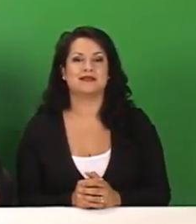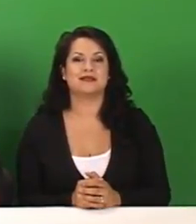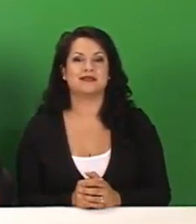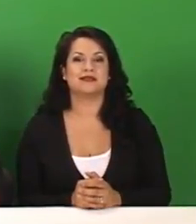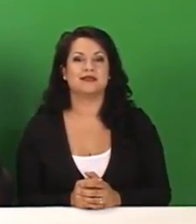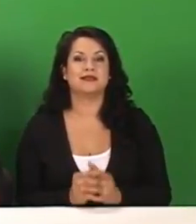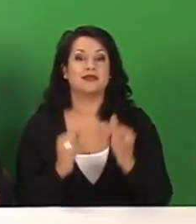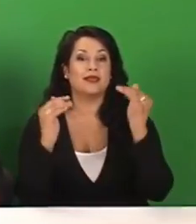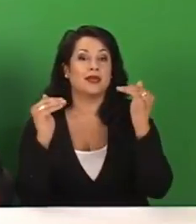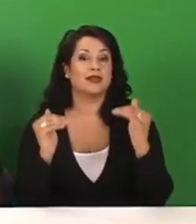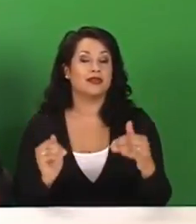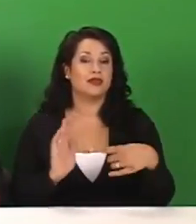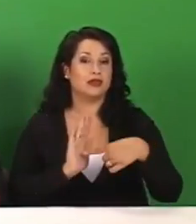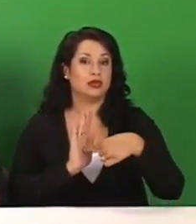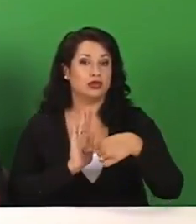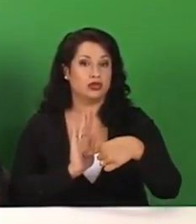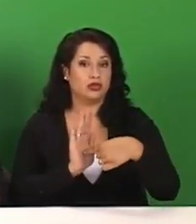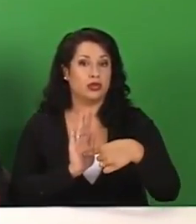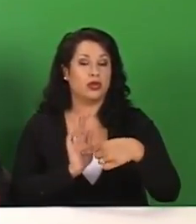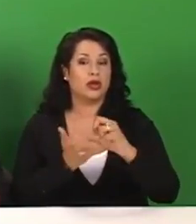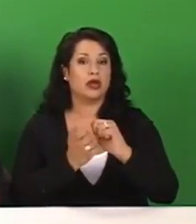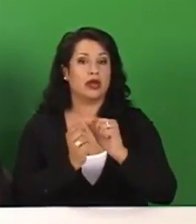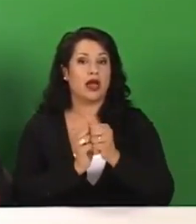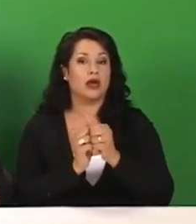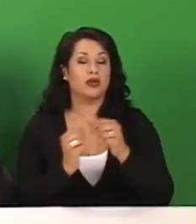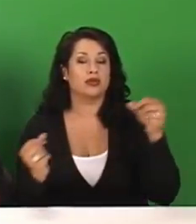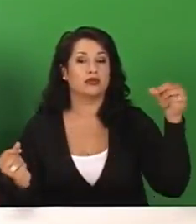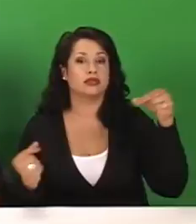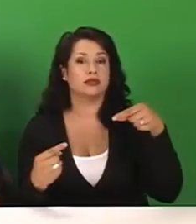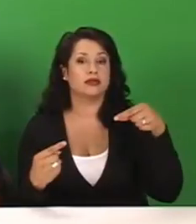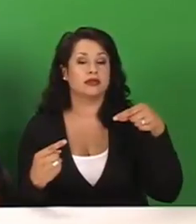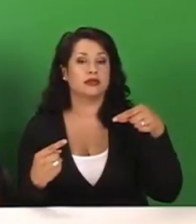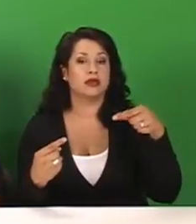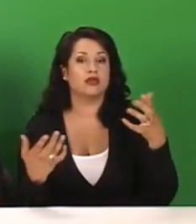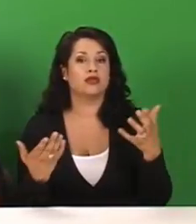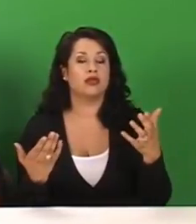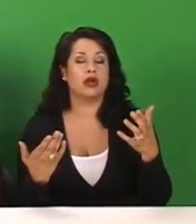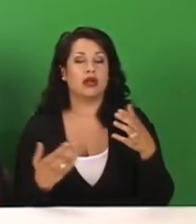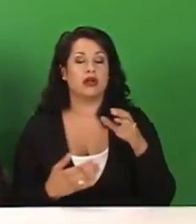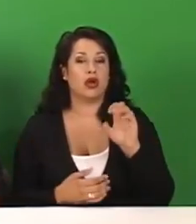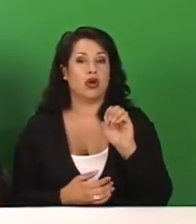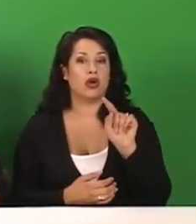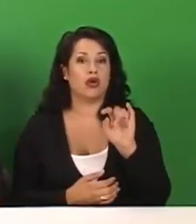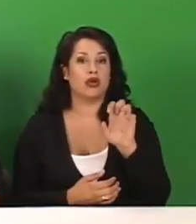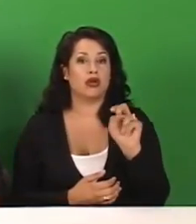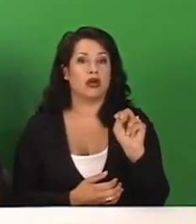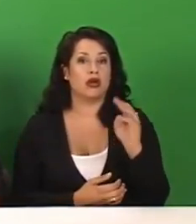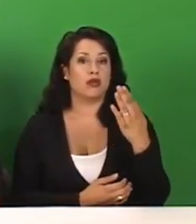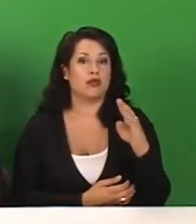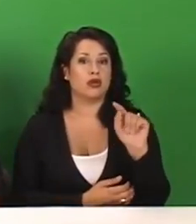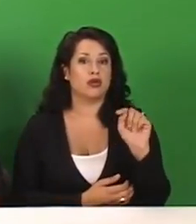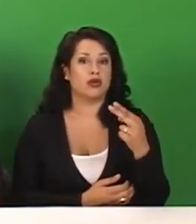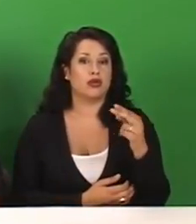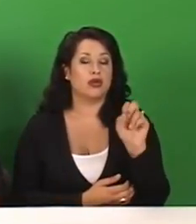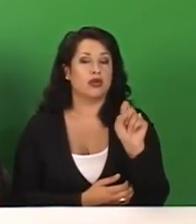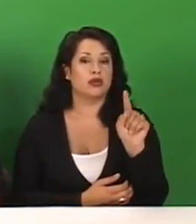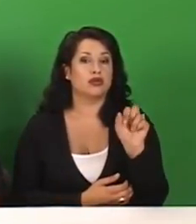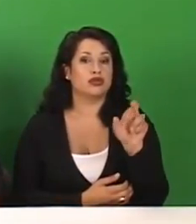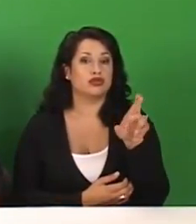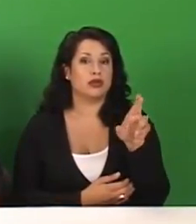Next, we'll show a demonstration of how to connect the Oticon Bluetooth streamer and your iPhone.